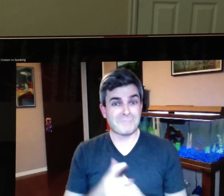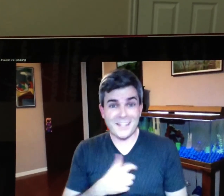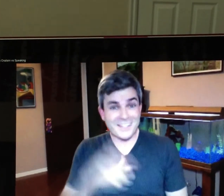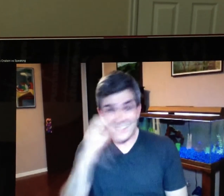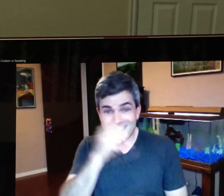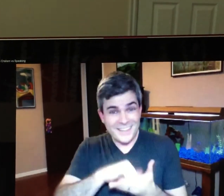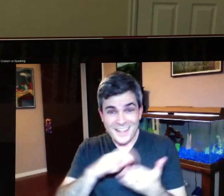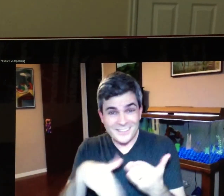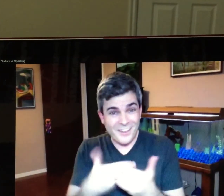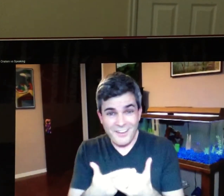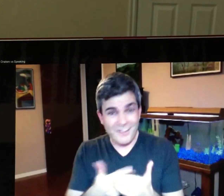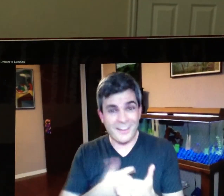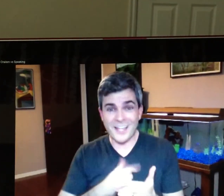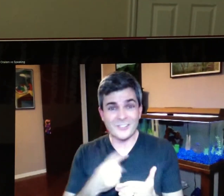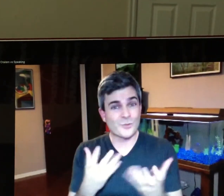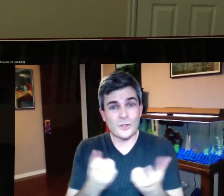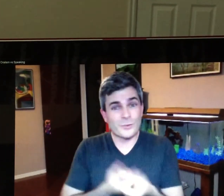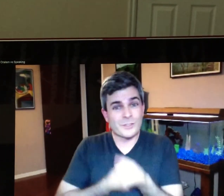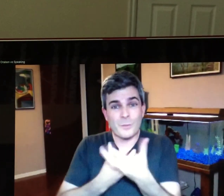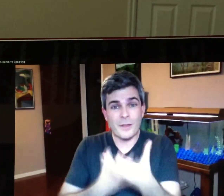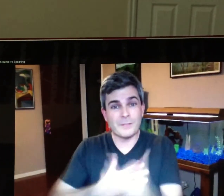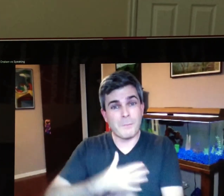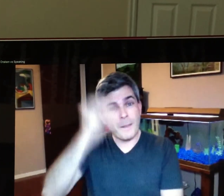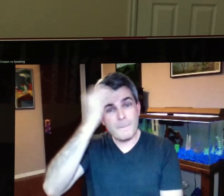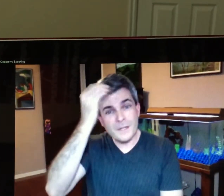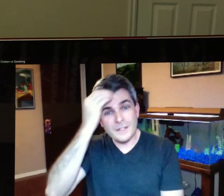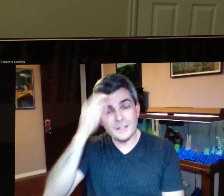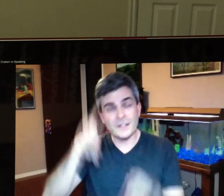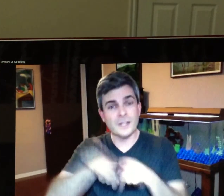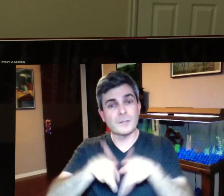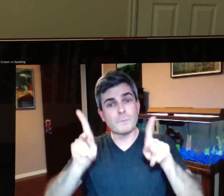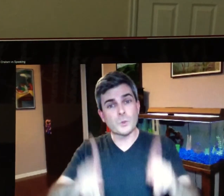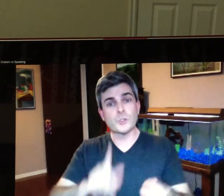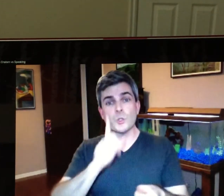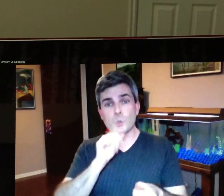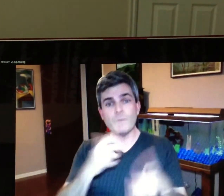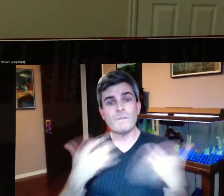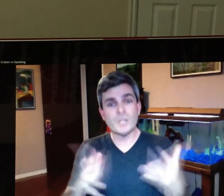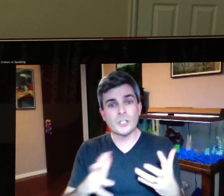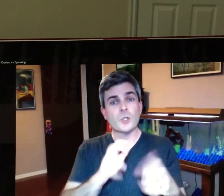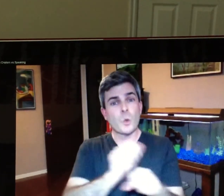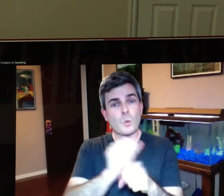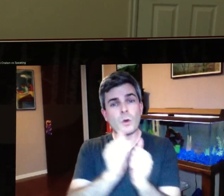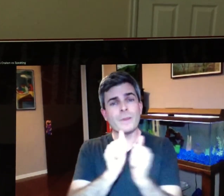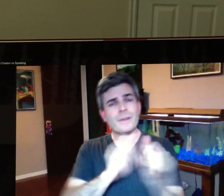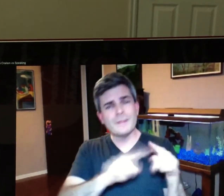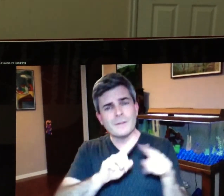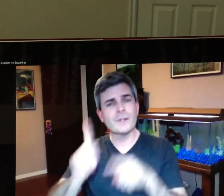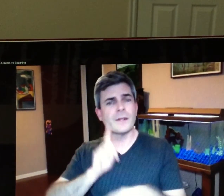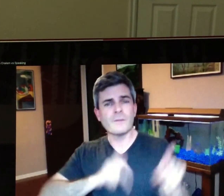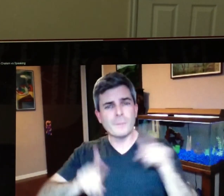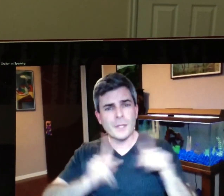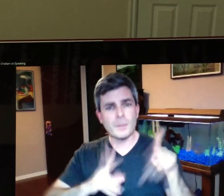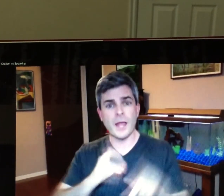I just wanted to support her comment. I guess that's all. I just wanted to express my opinion